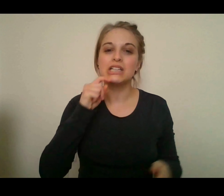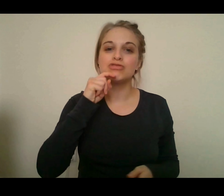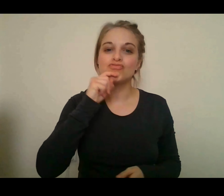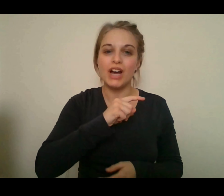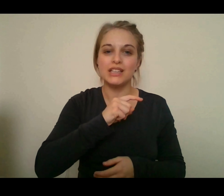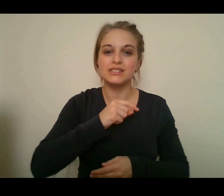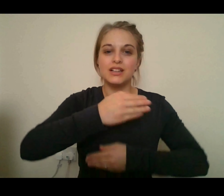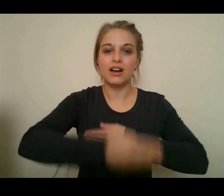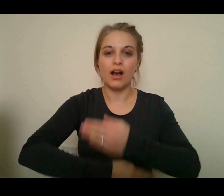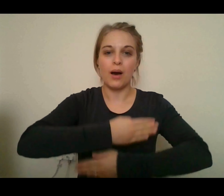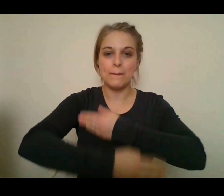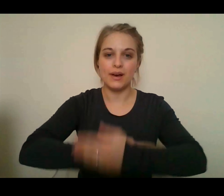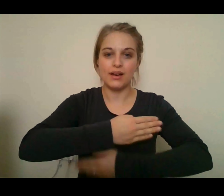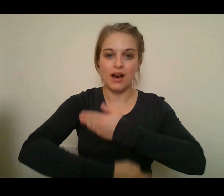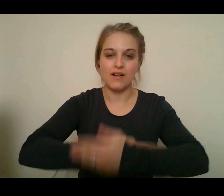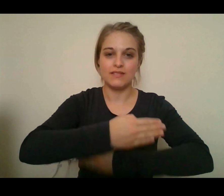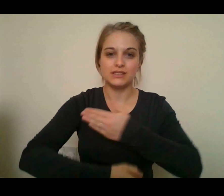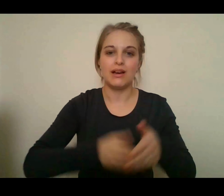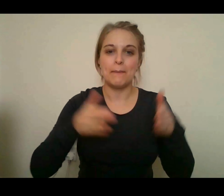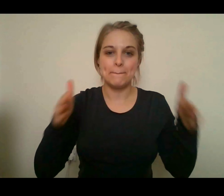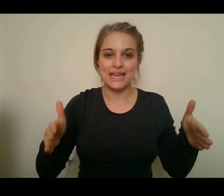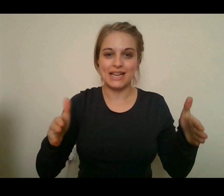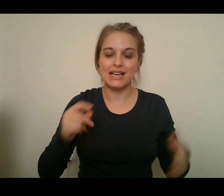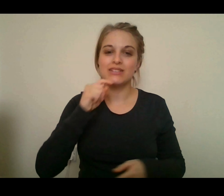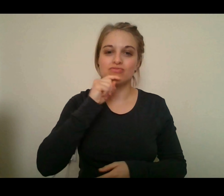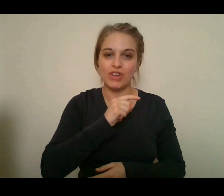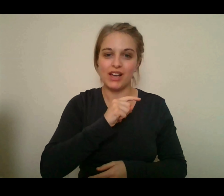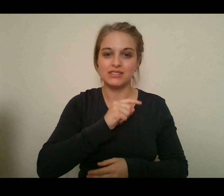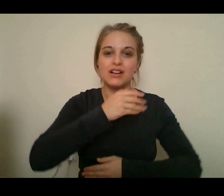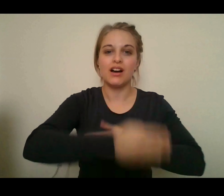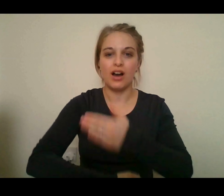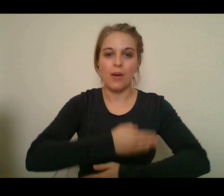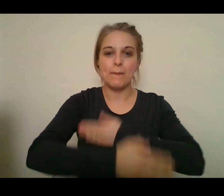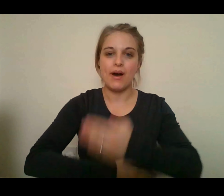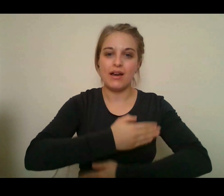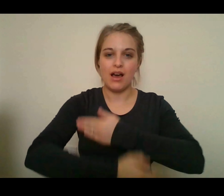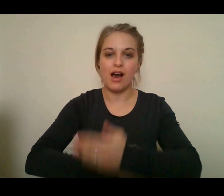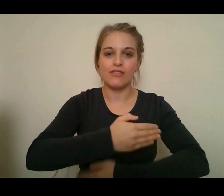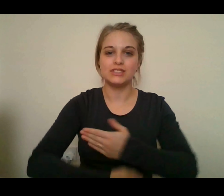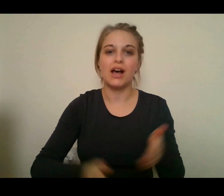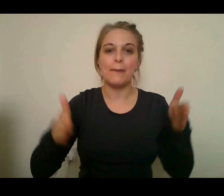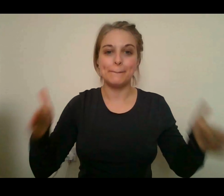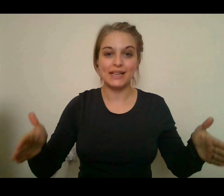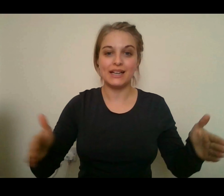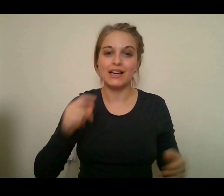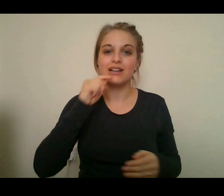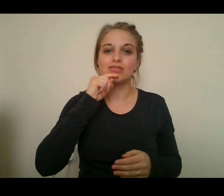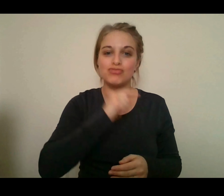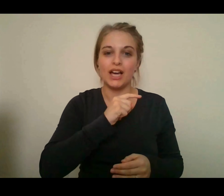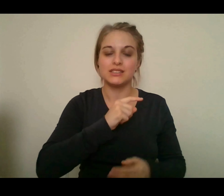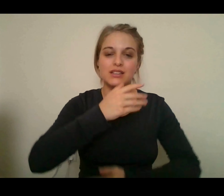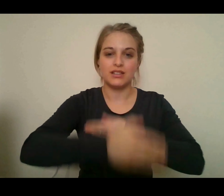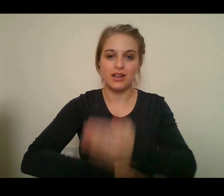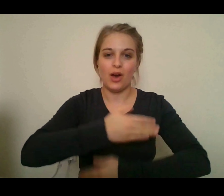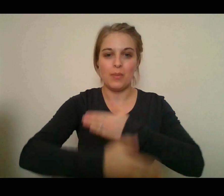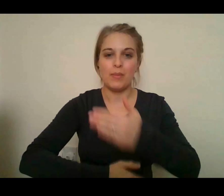Big Red Combine Harvester, Big Red Combine Harvester, Big